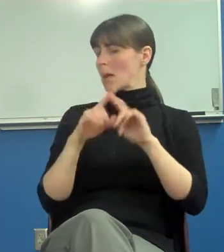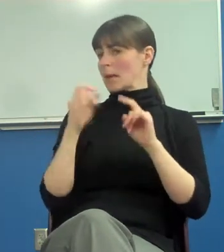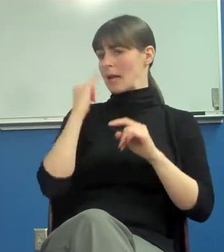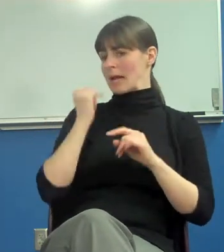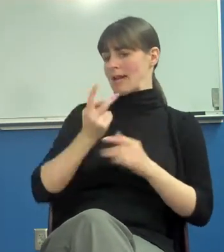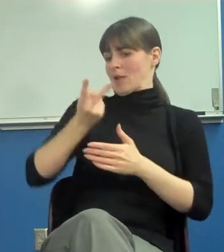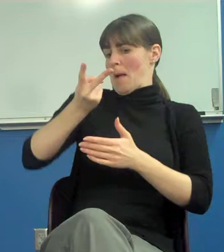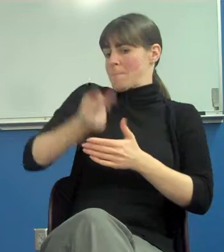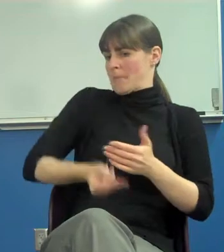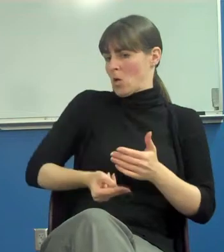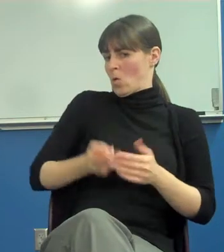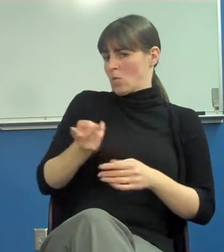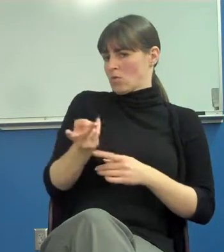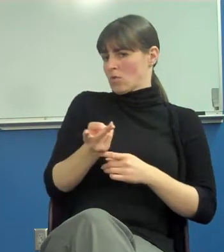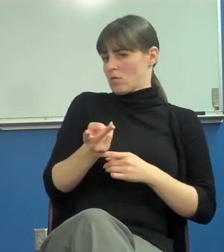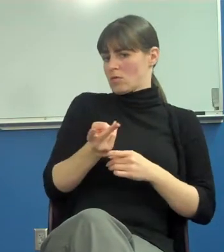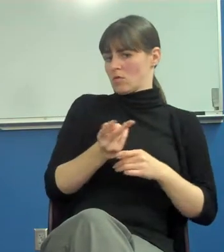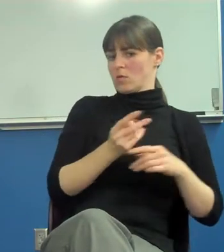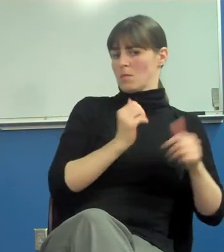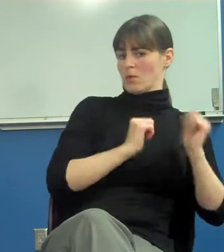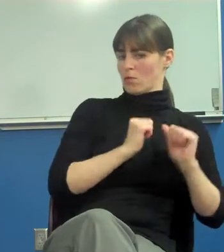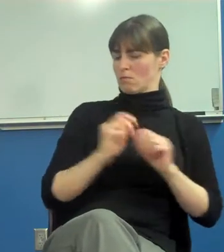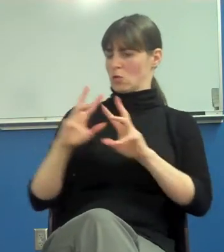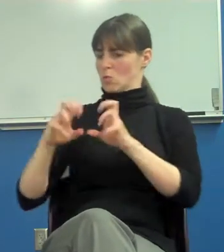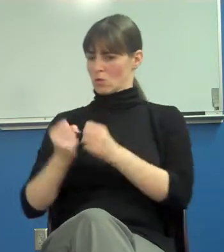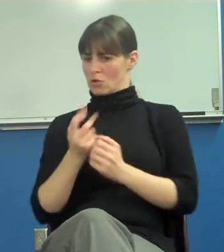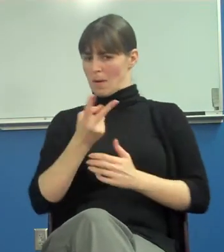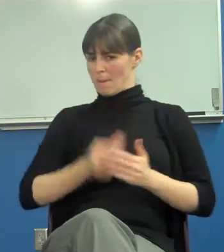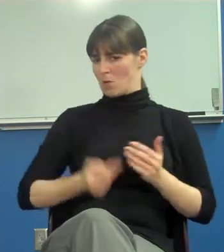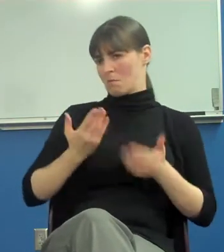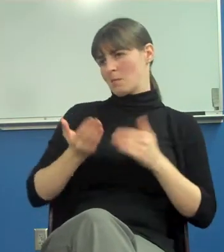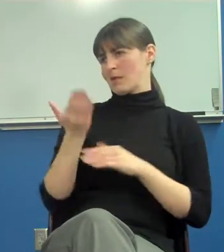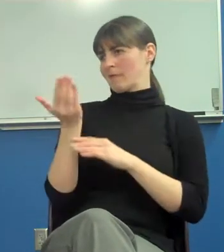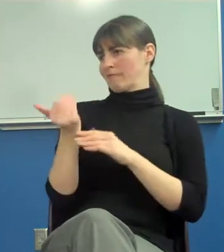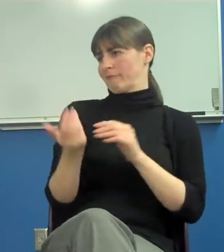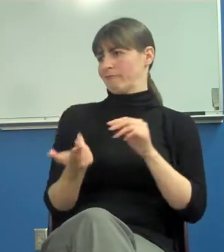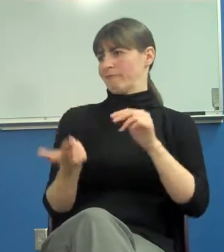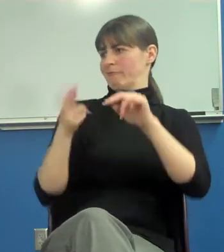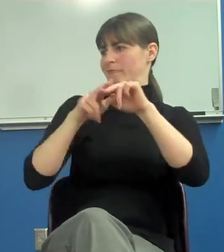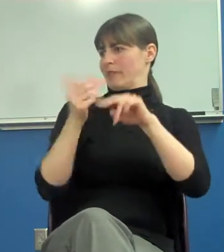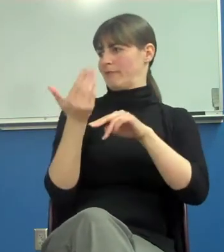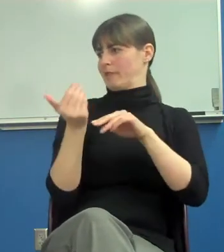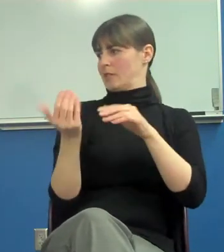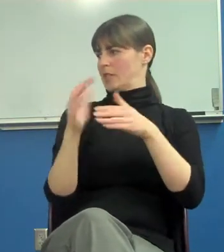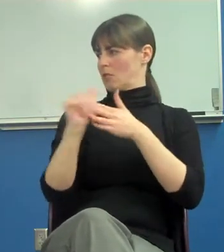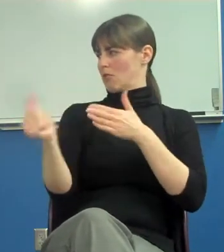both the workshop and the performance both, maybe like $15. So, I mean,